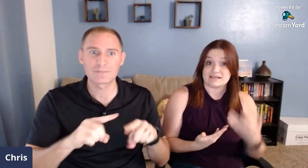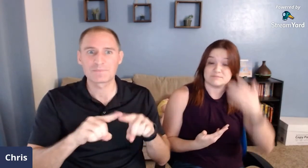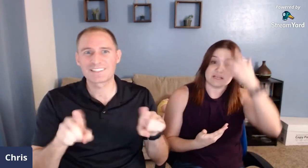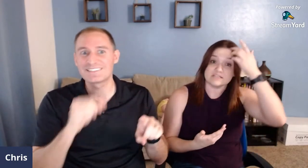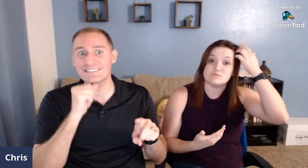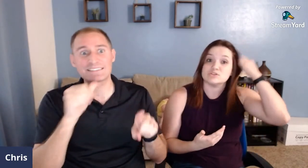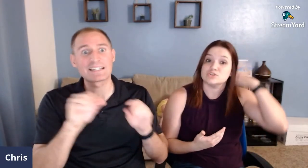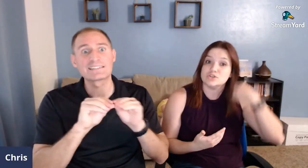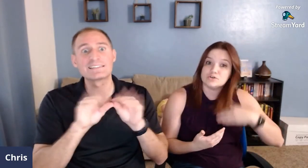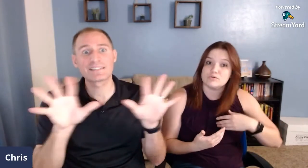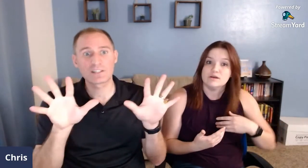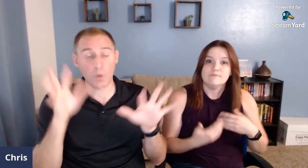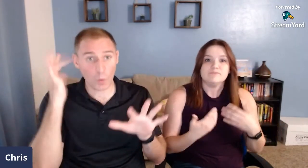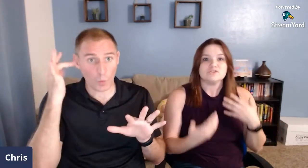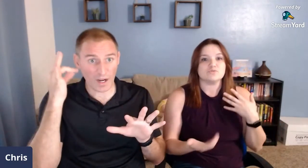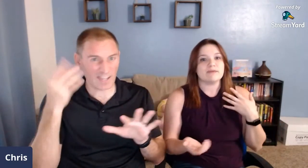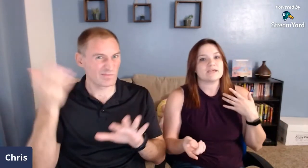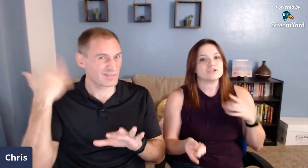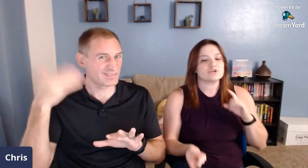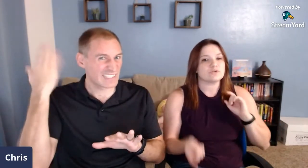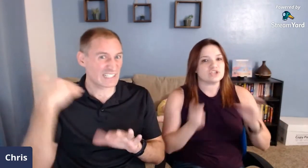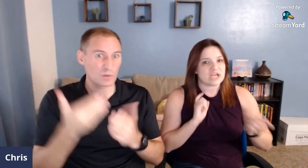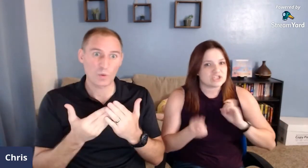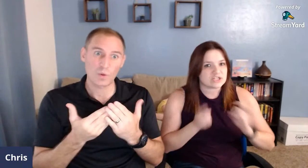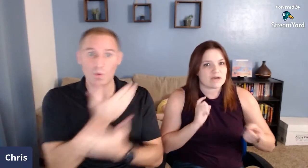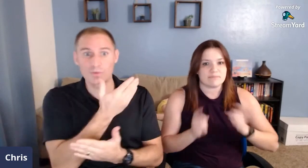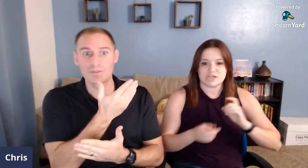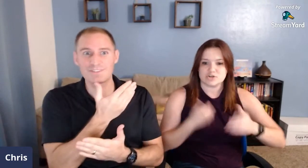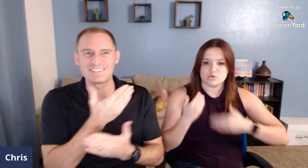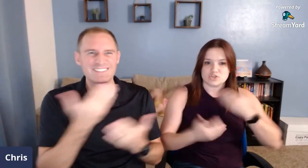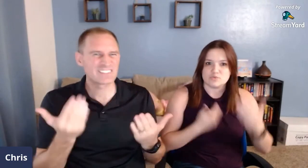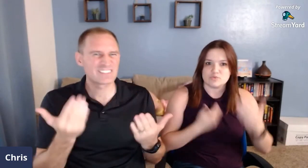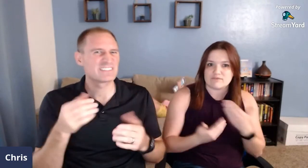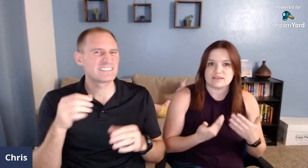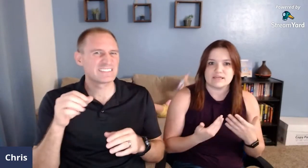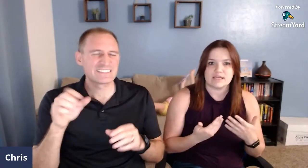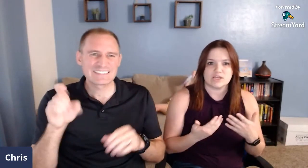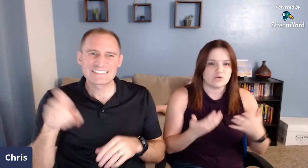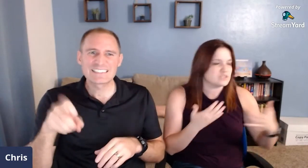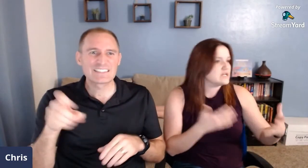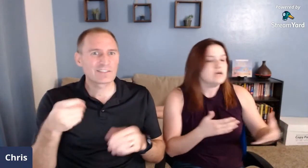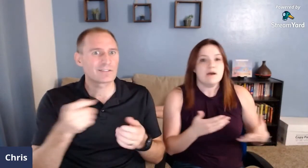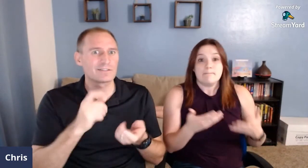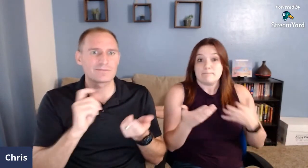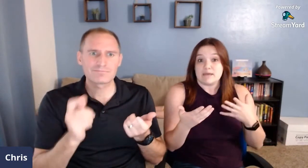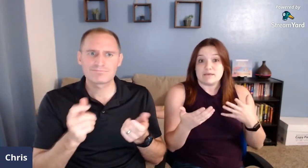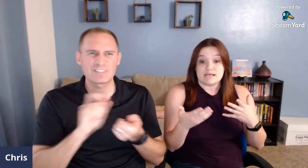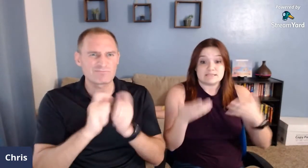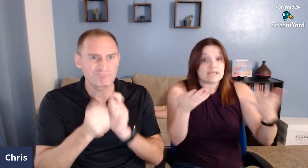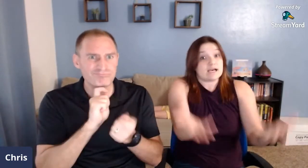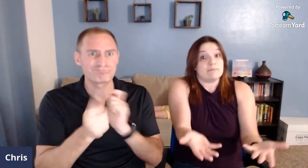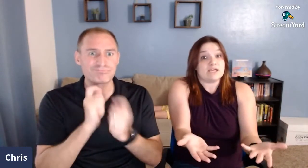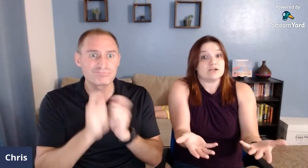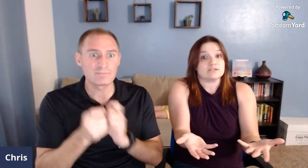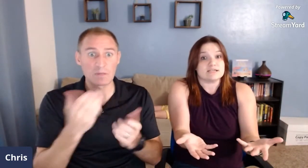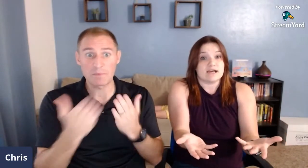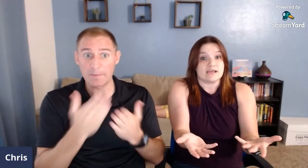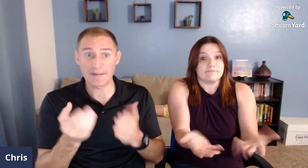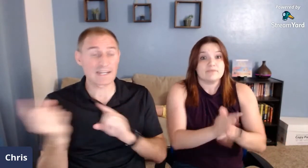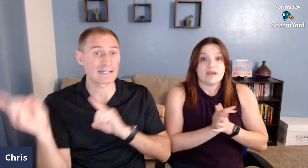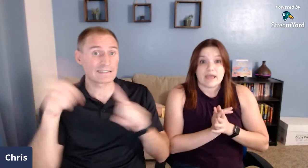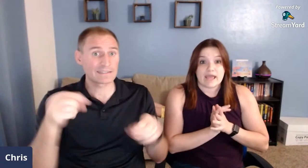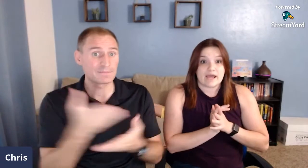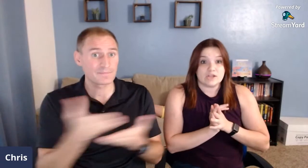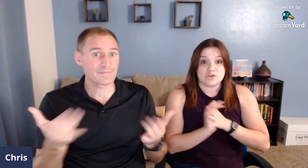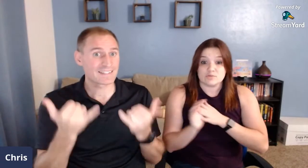in the past because it was new. So making sure we change it up, make sure we're doing everything, just maybe it's like coming here